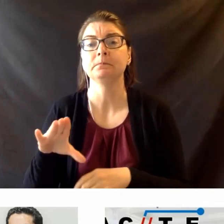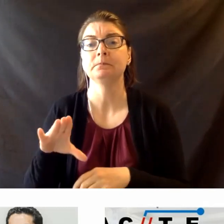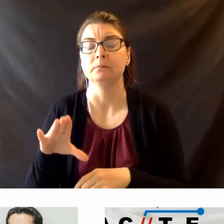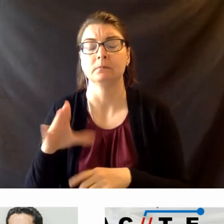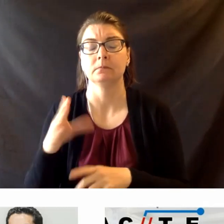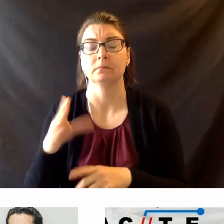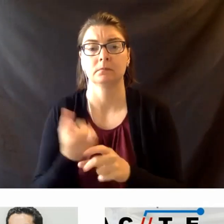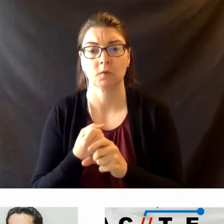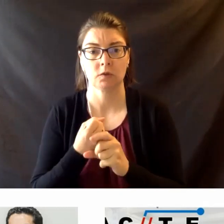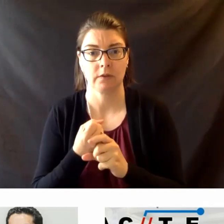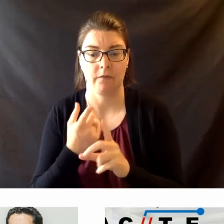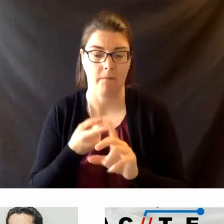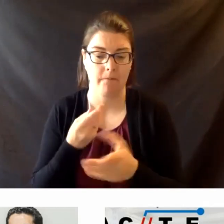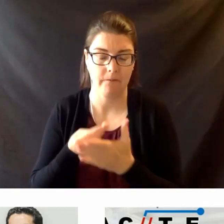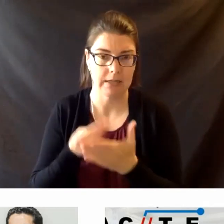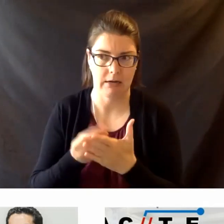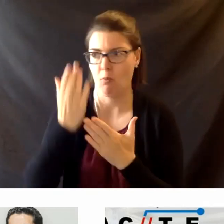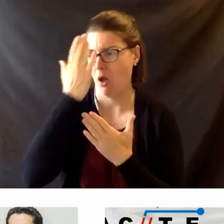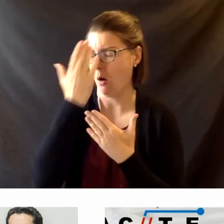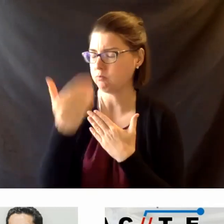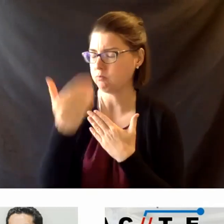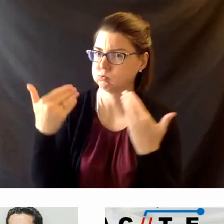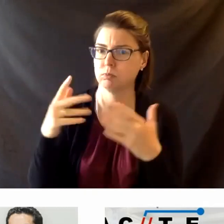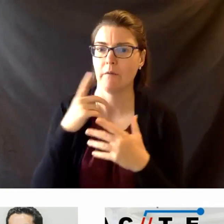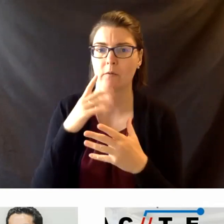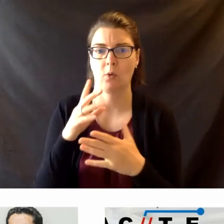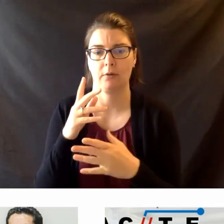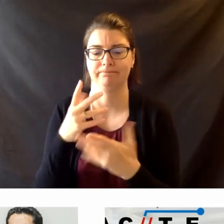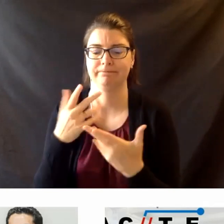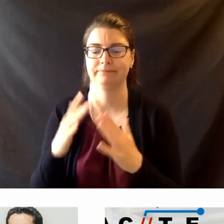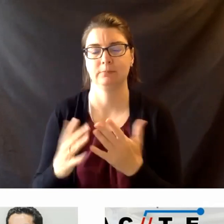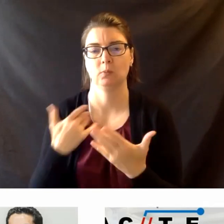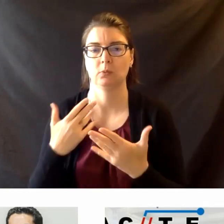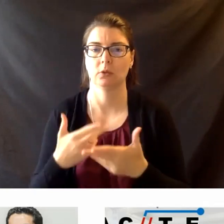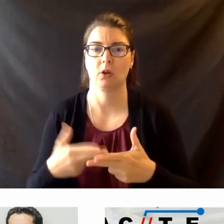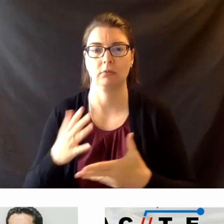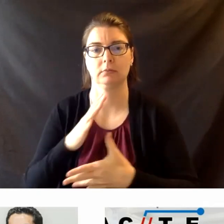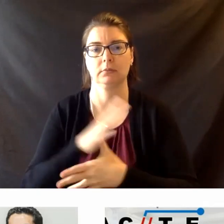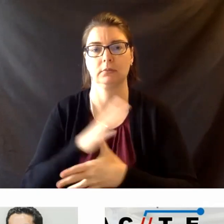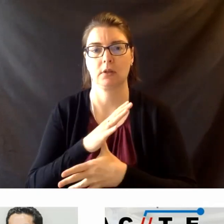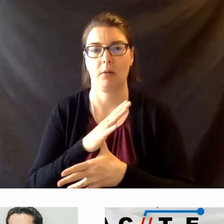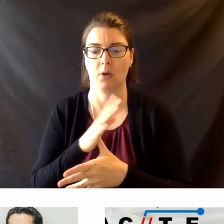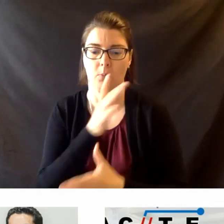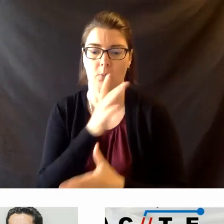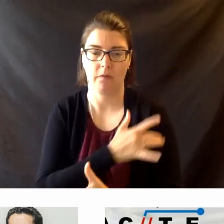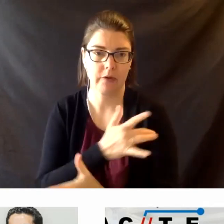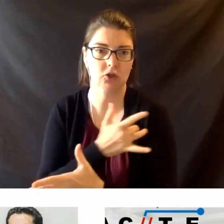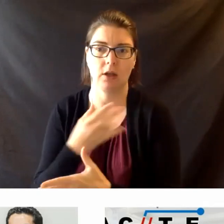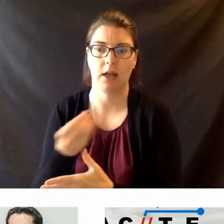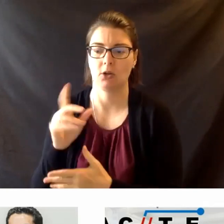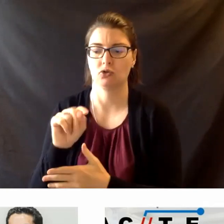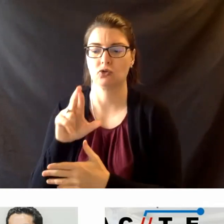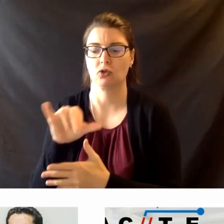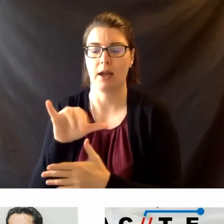receipt of funding as a principal investigator that spans tri-council, industry, and provincial sources. His research